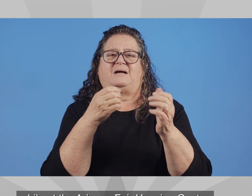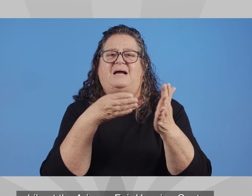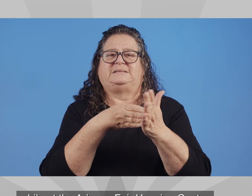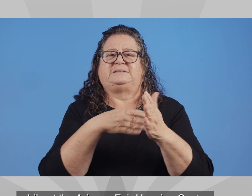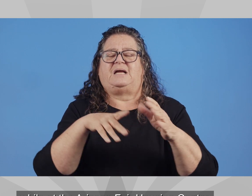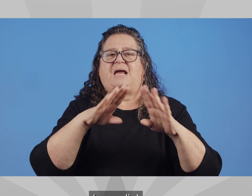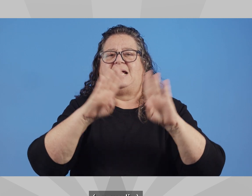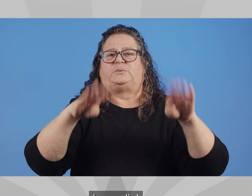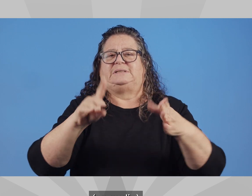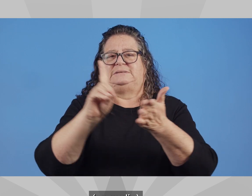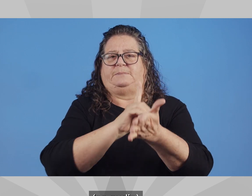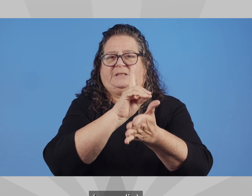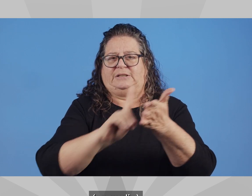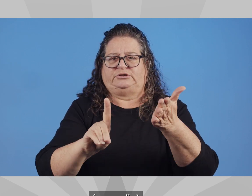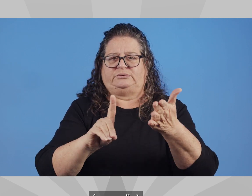Housing Center.